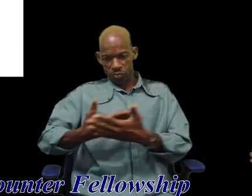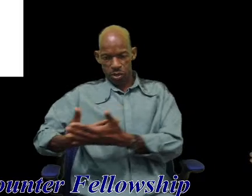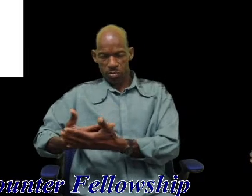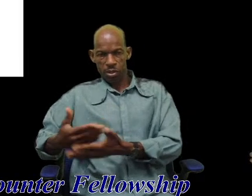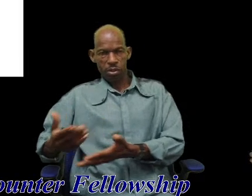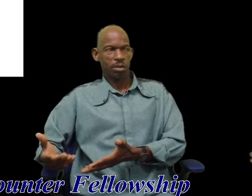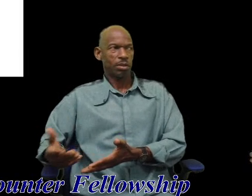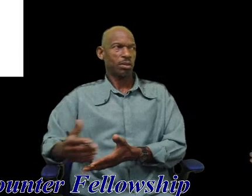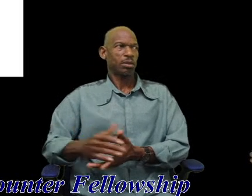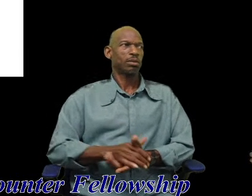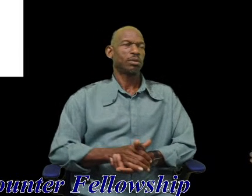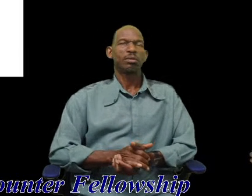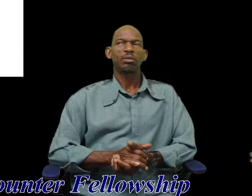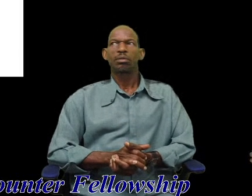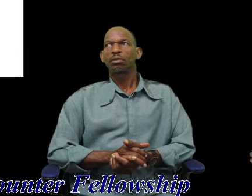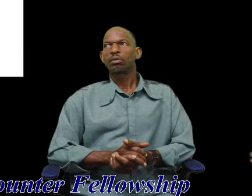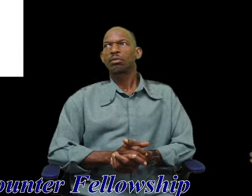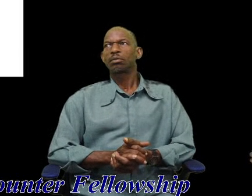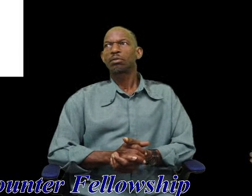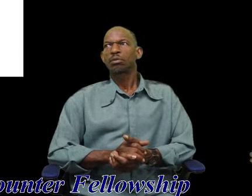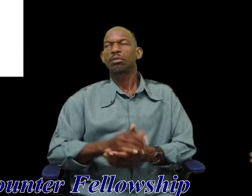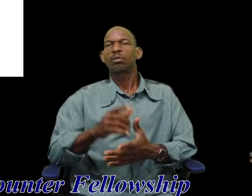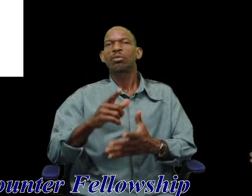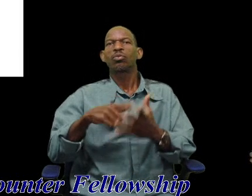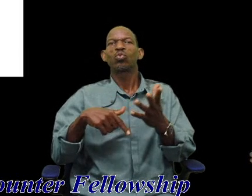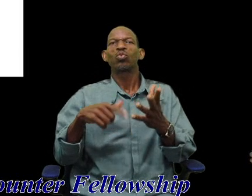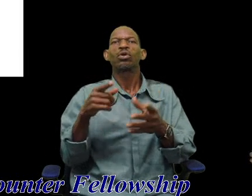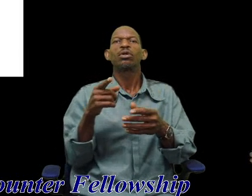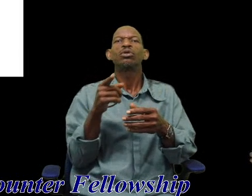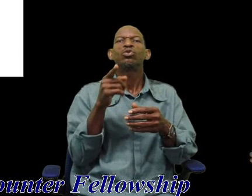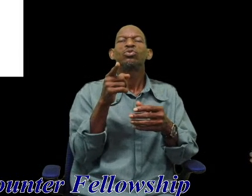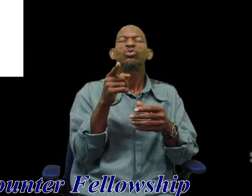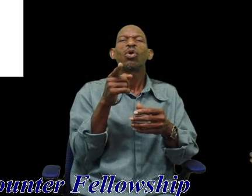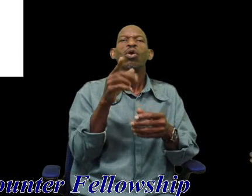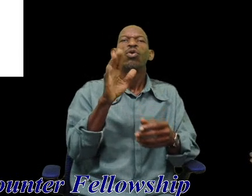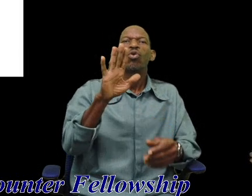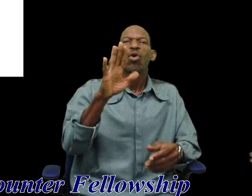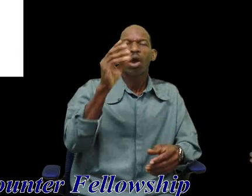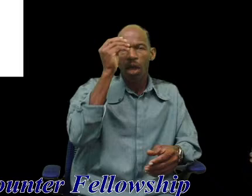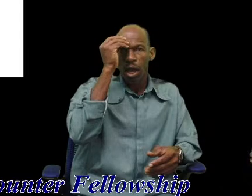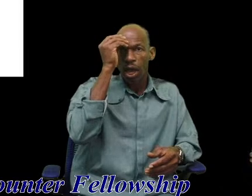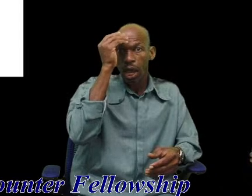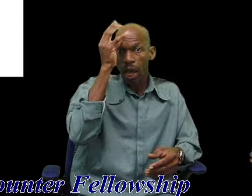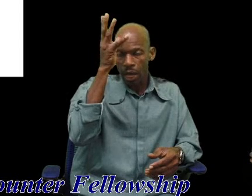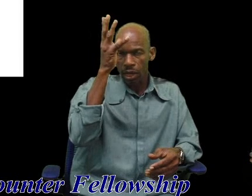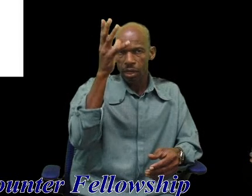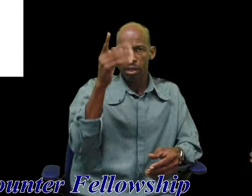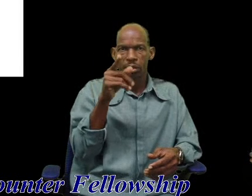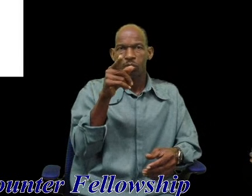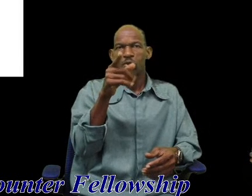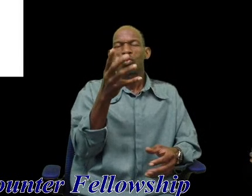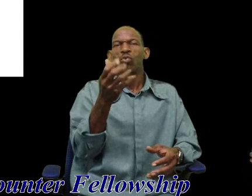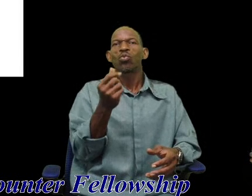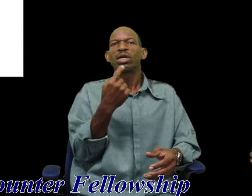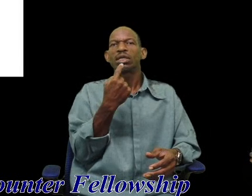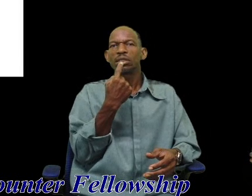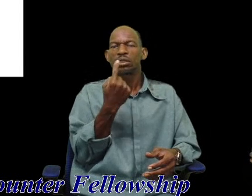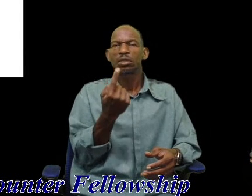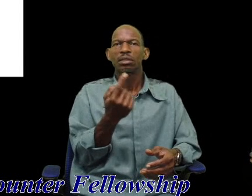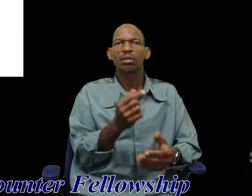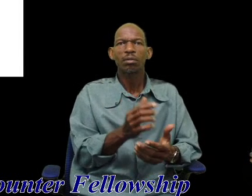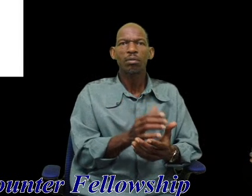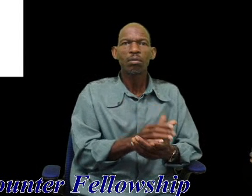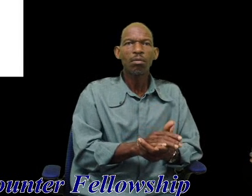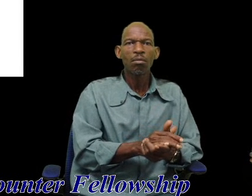And it's what you want to write. What is your idea that you have in your head that you want to say? Because I could switch